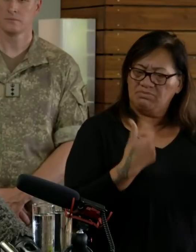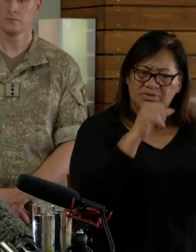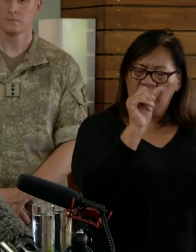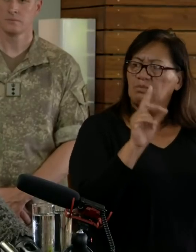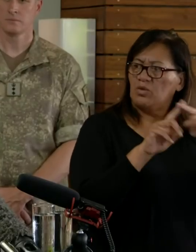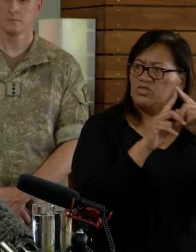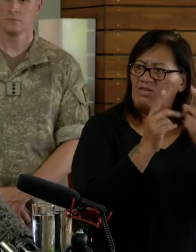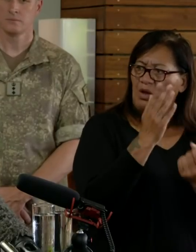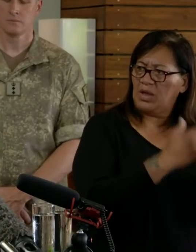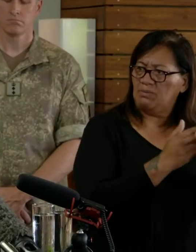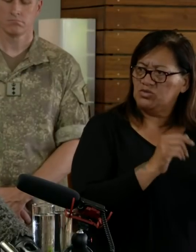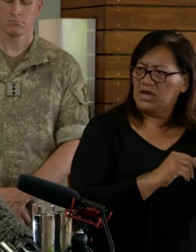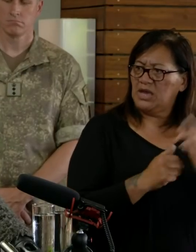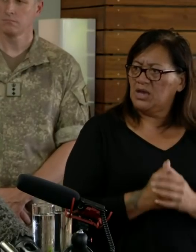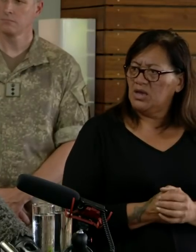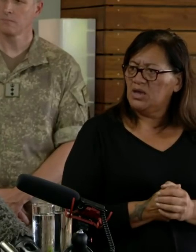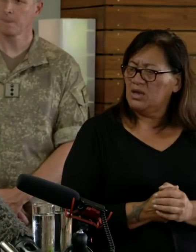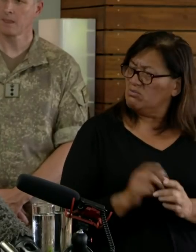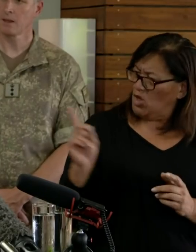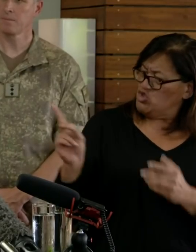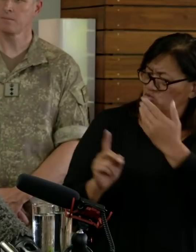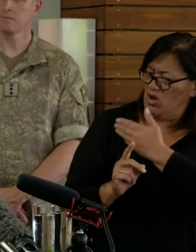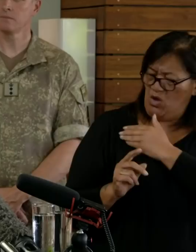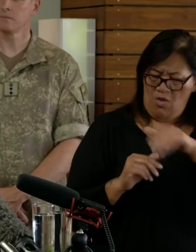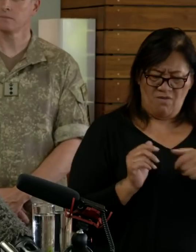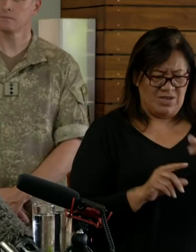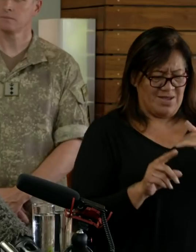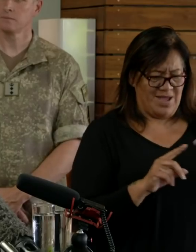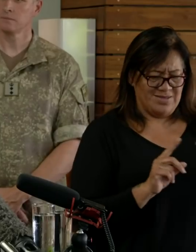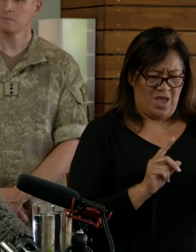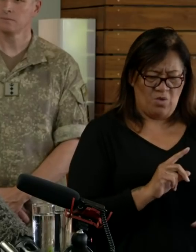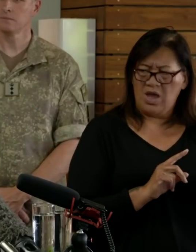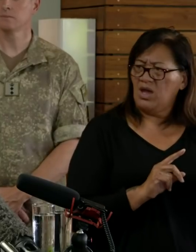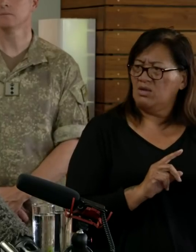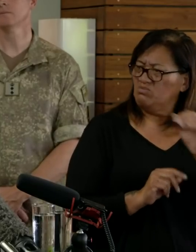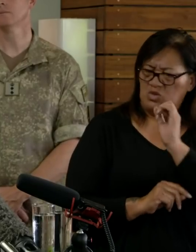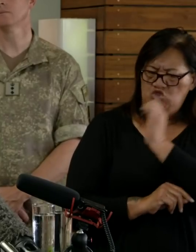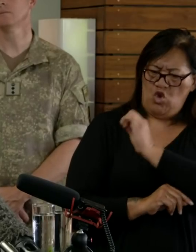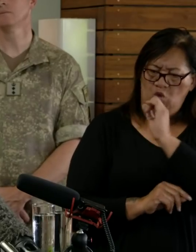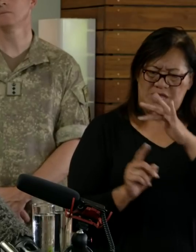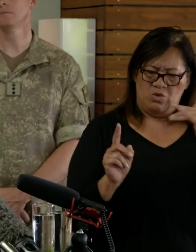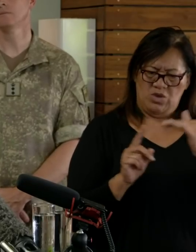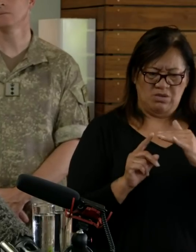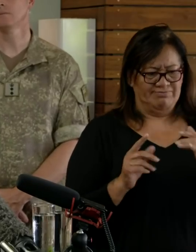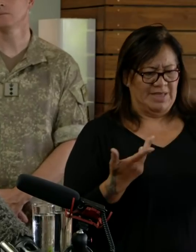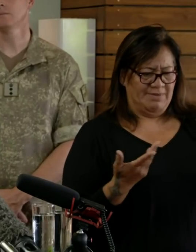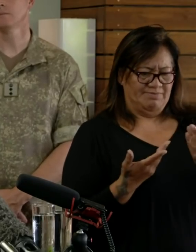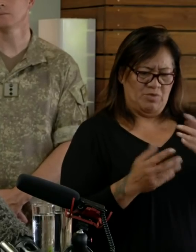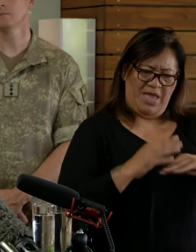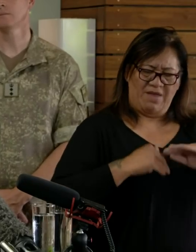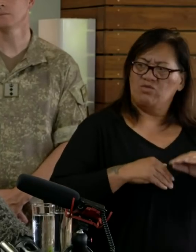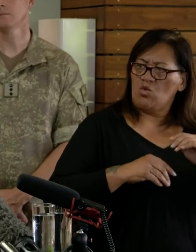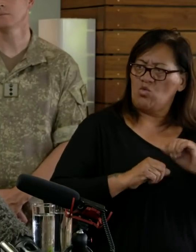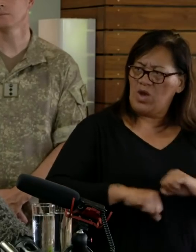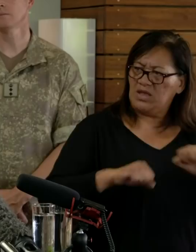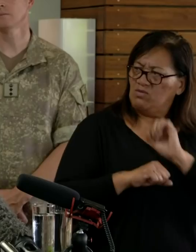have today. Are you proud of how Ngāti Awa has, as a people, how you've conducted yourself while you wait